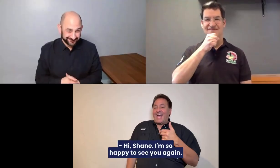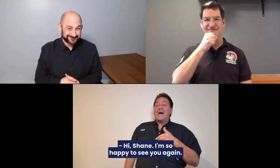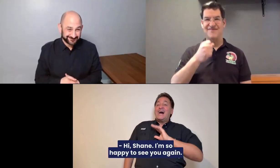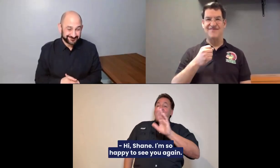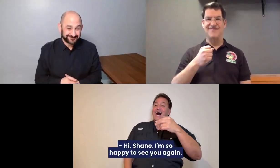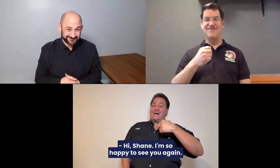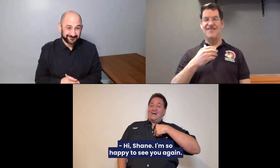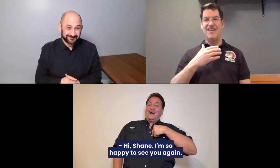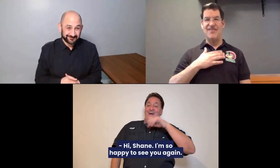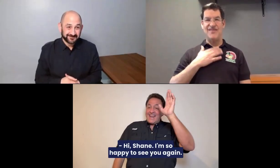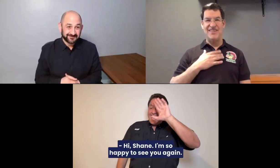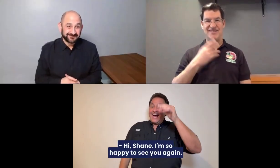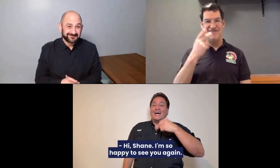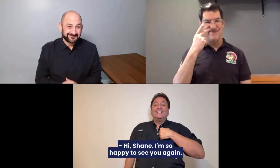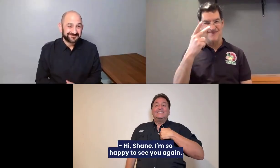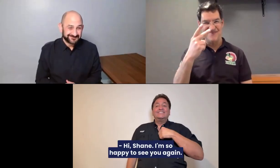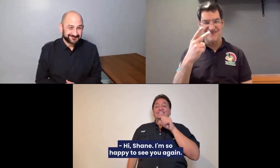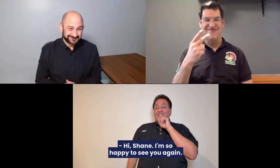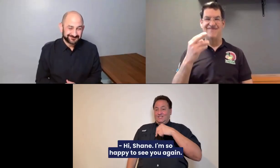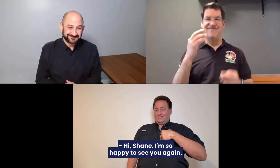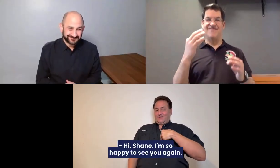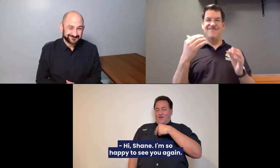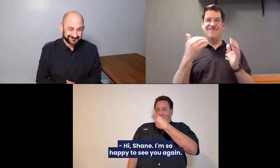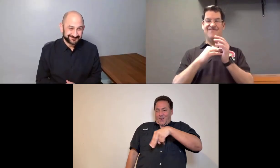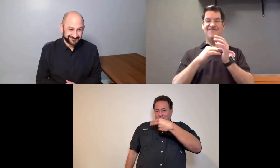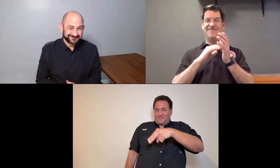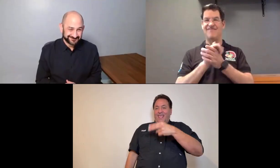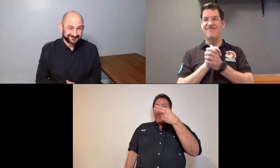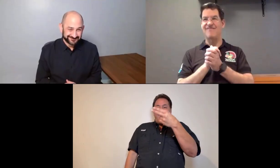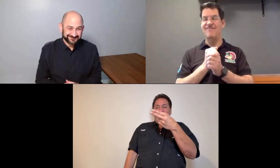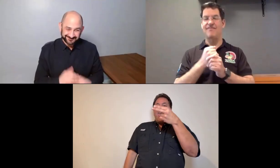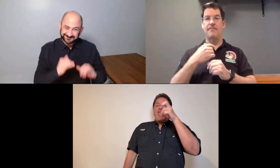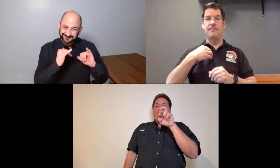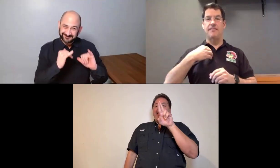Hi, Shane. I'm so happy to see you again.